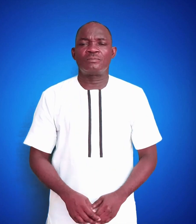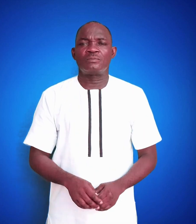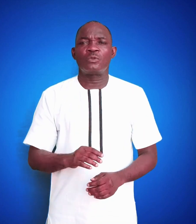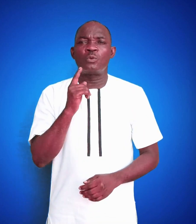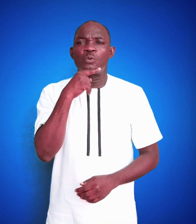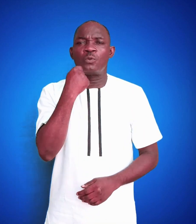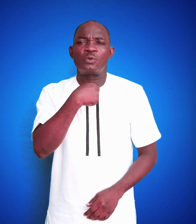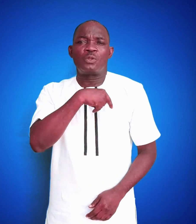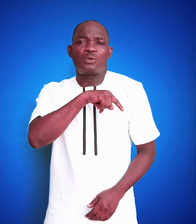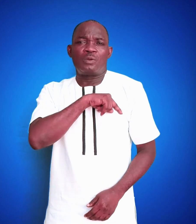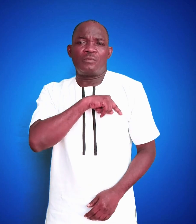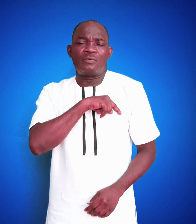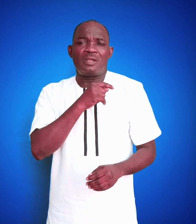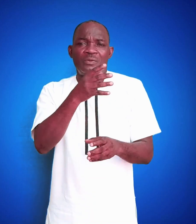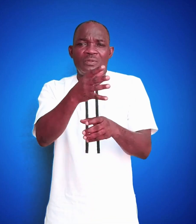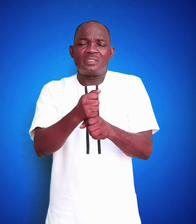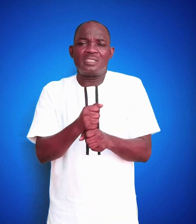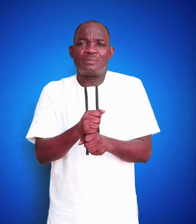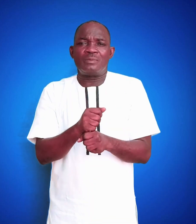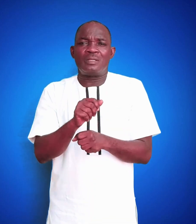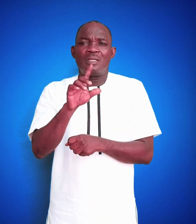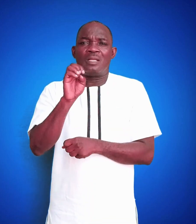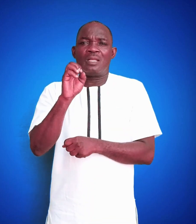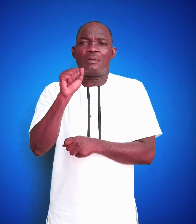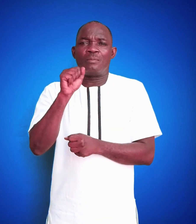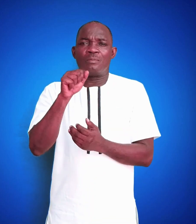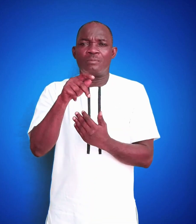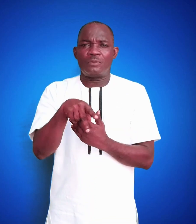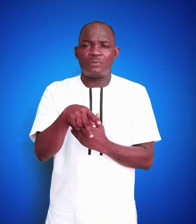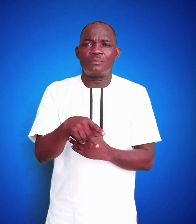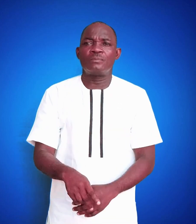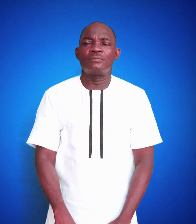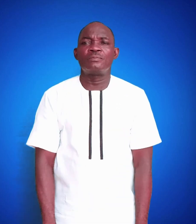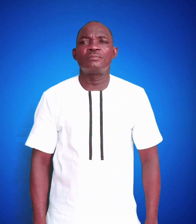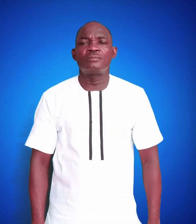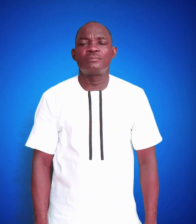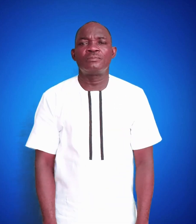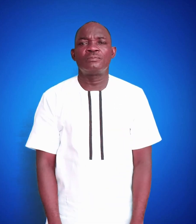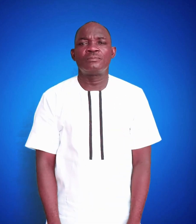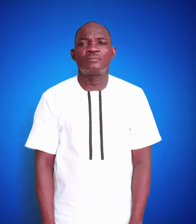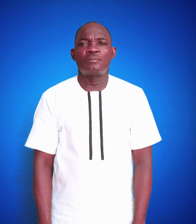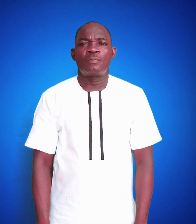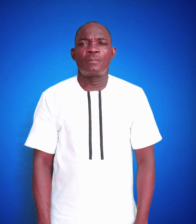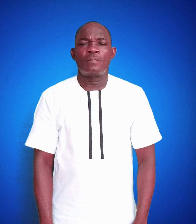Who qualifies to receive LEAP?